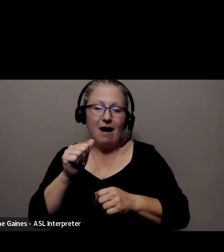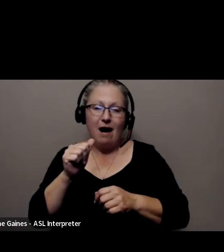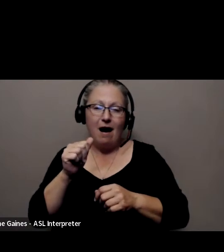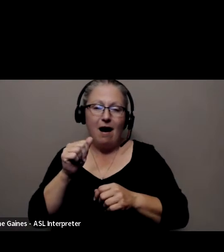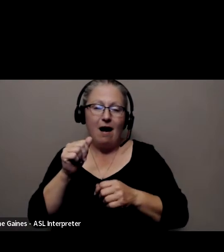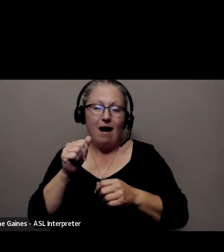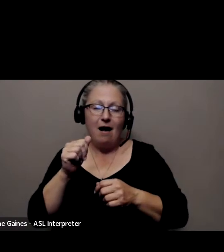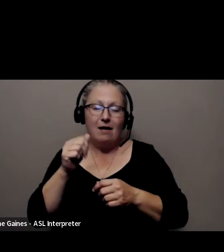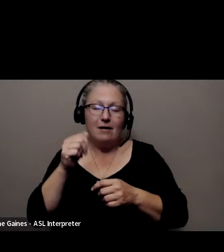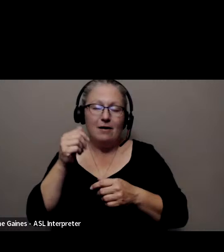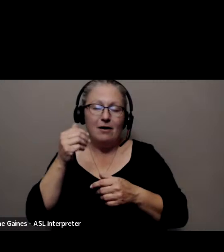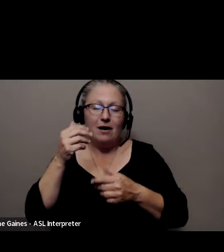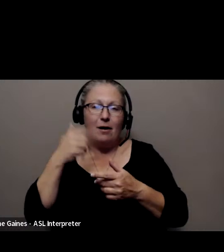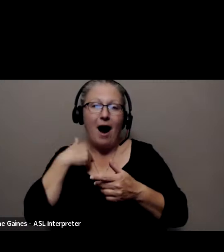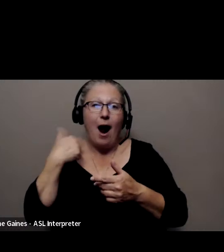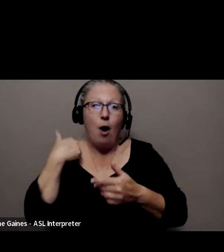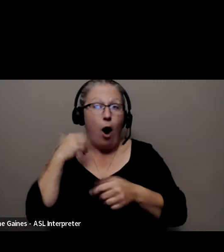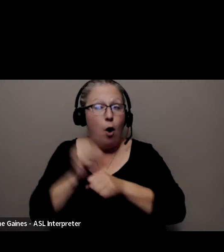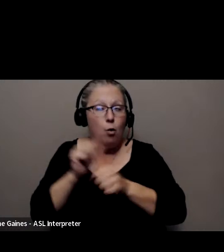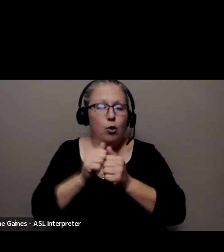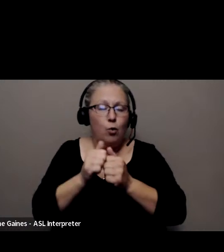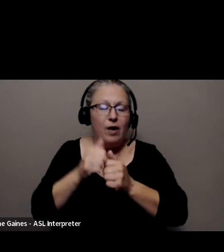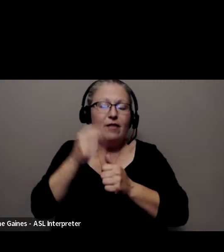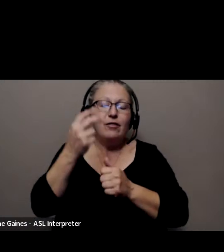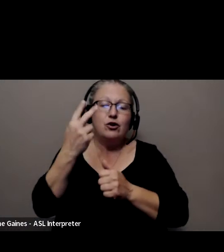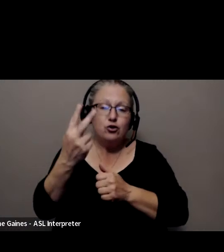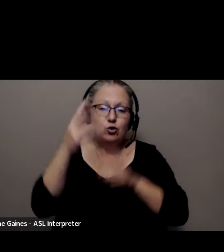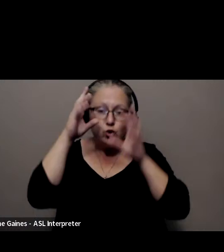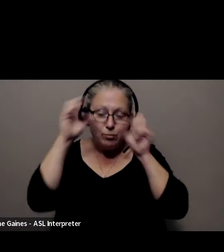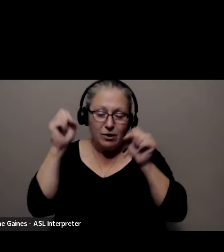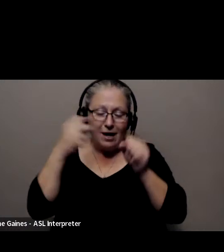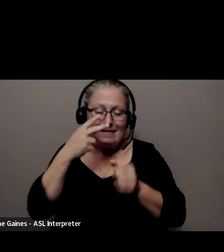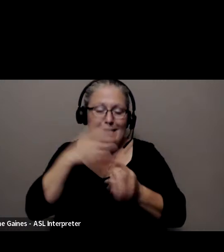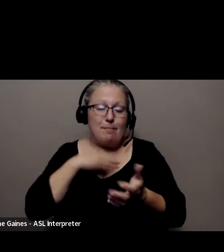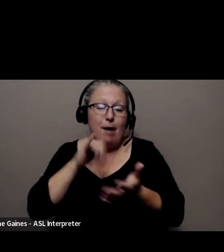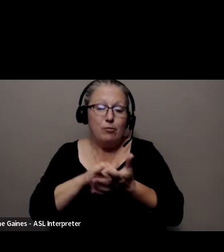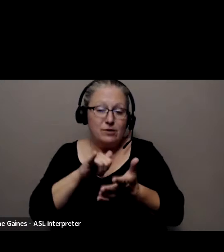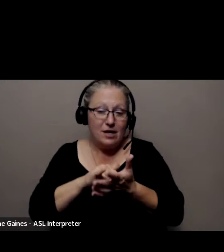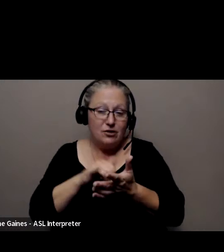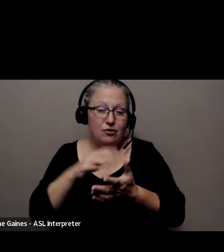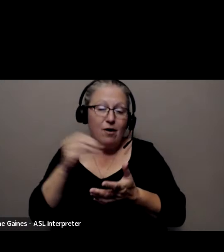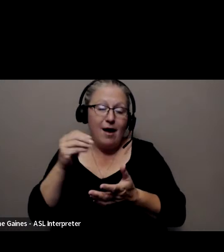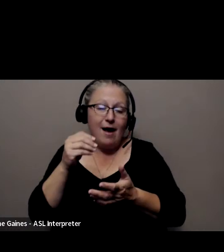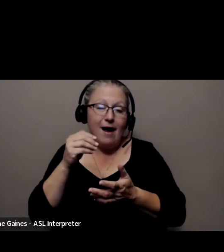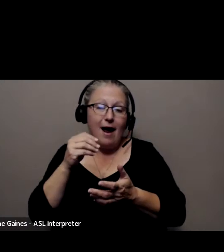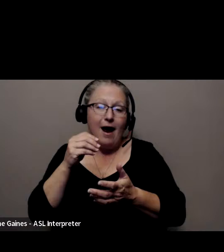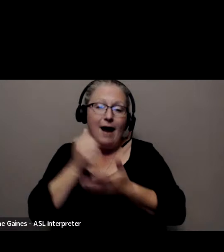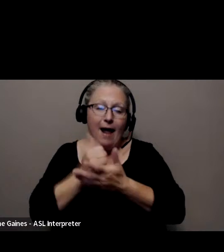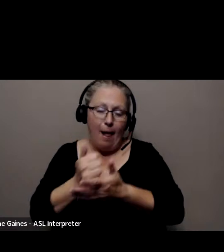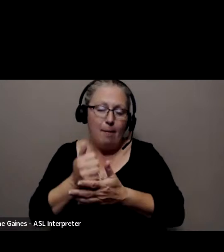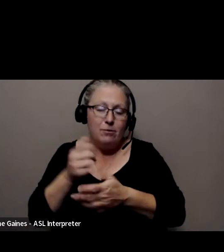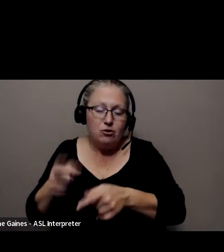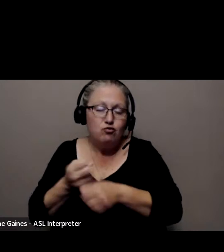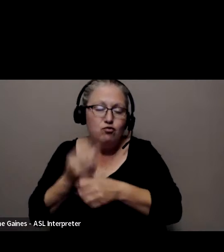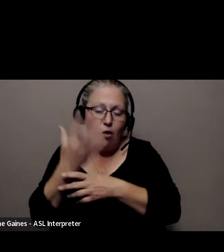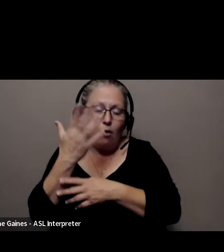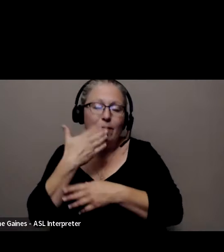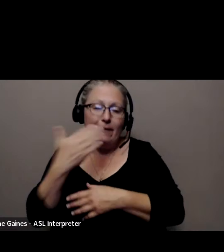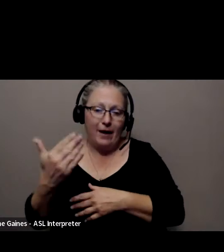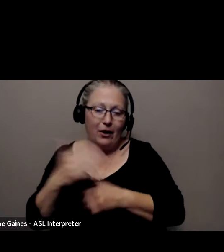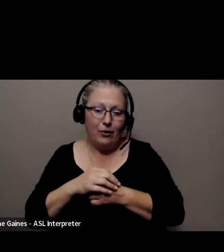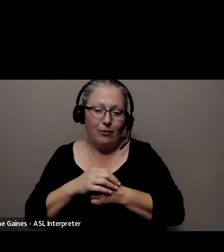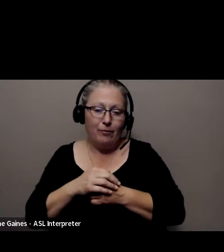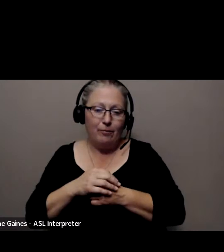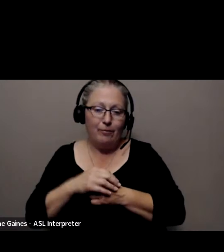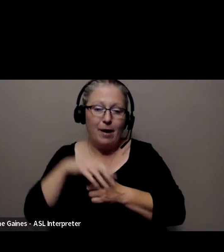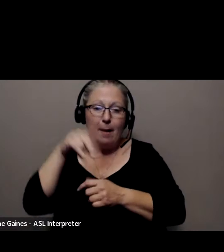for 2 superintendents that have seen my potential and nurtured and helped grow it, so thank you. To